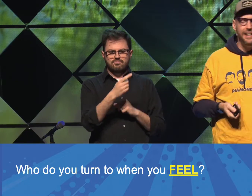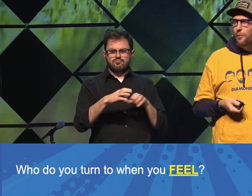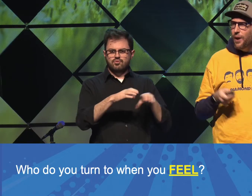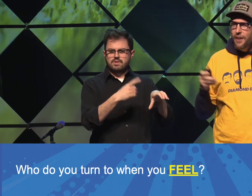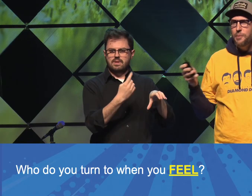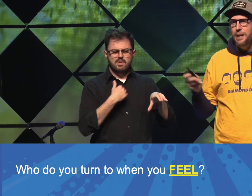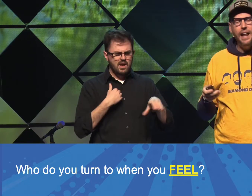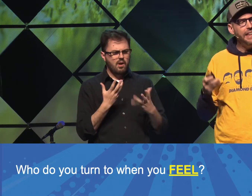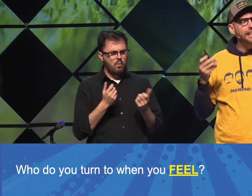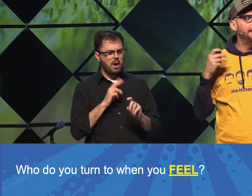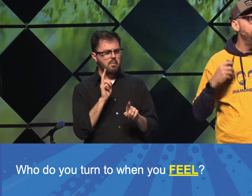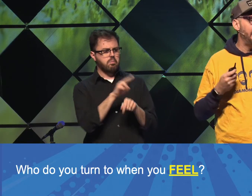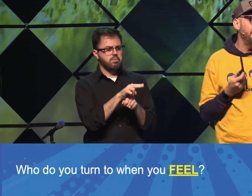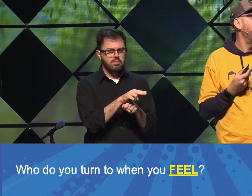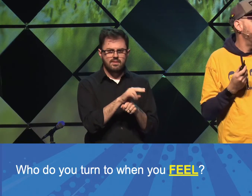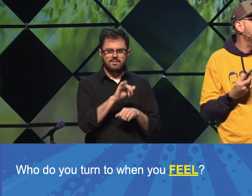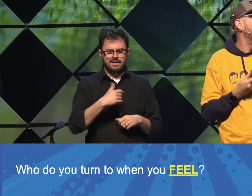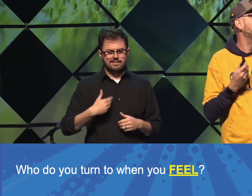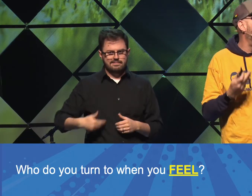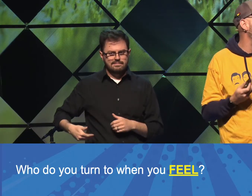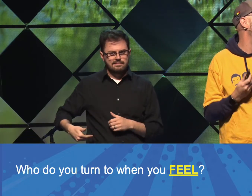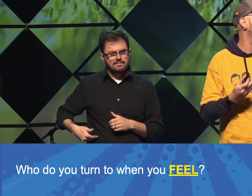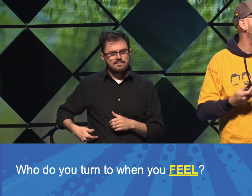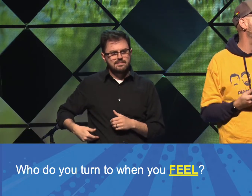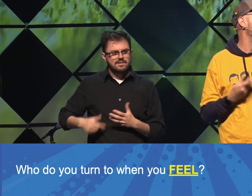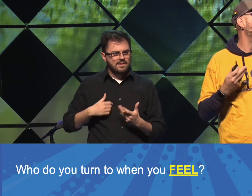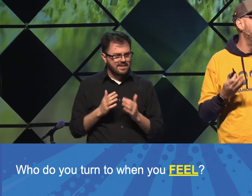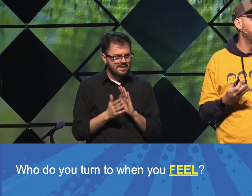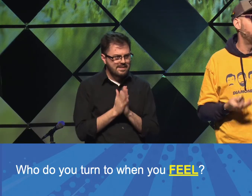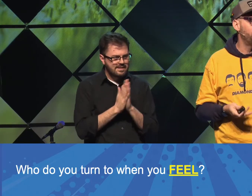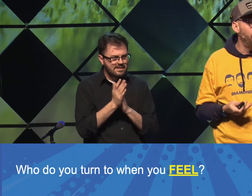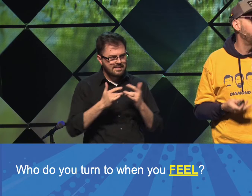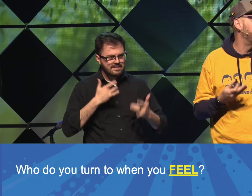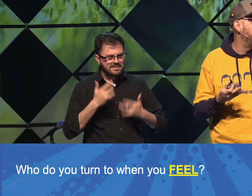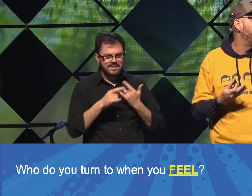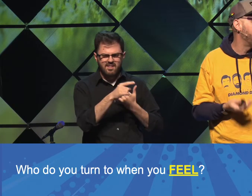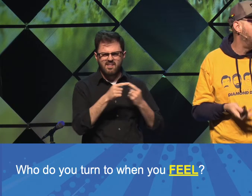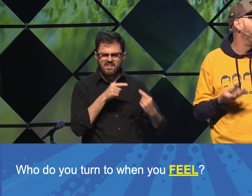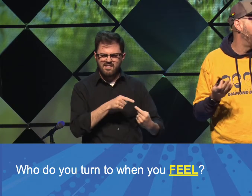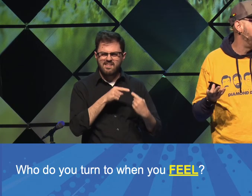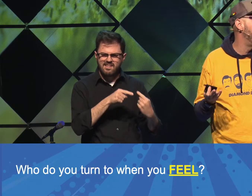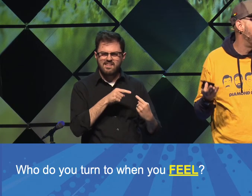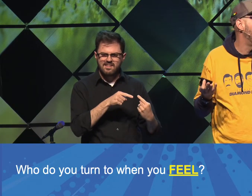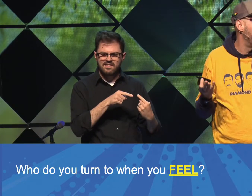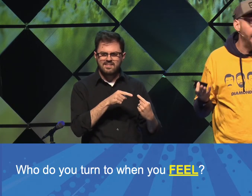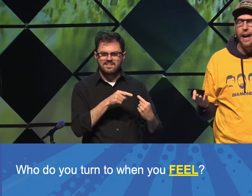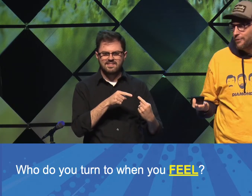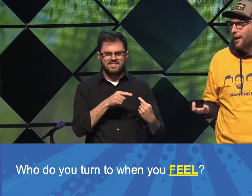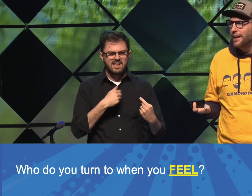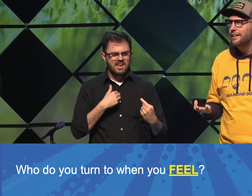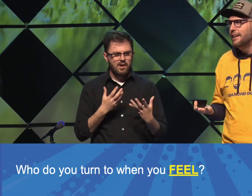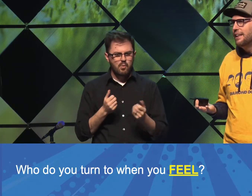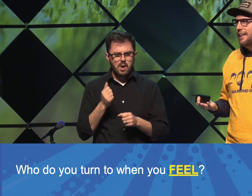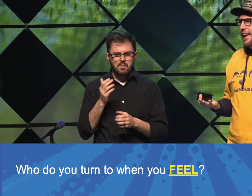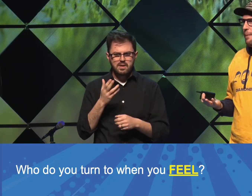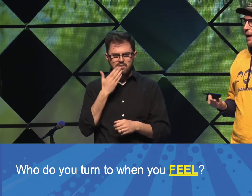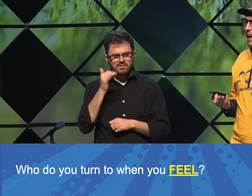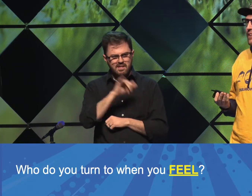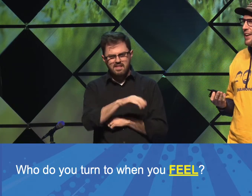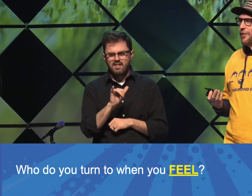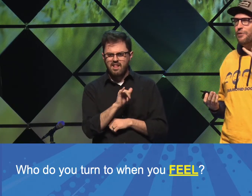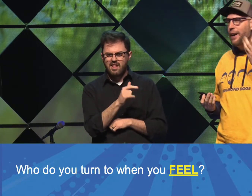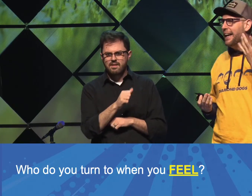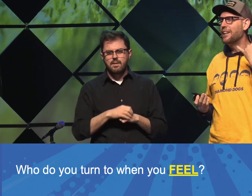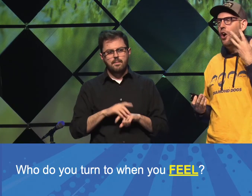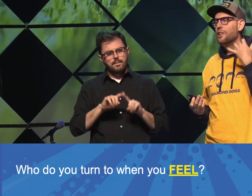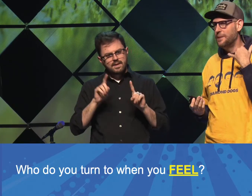or whatever, but that's in me. I start to get excited when I find out somebody else is struggling in an area that I want to be good at, right? But I have